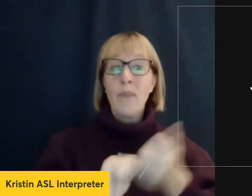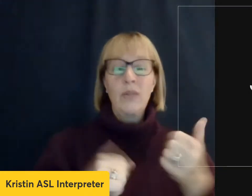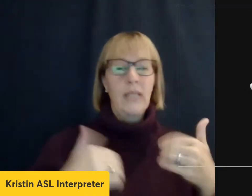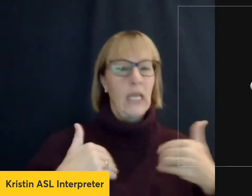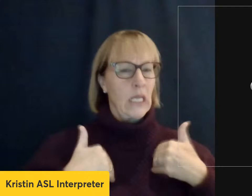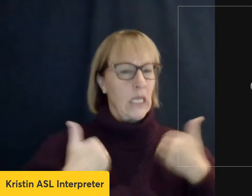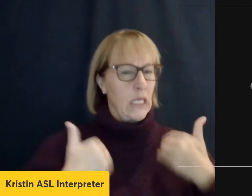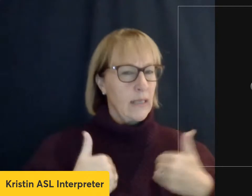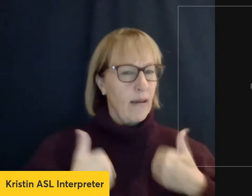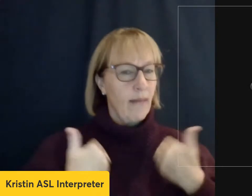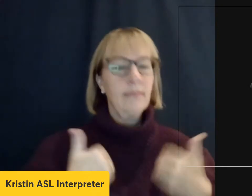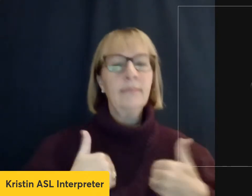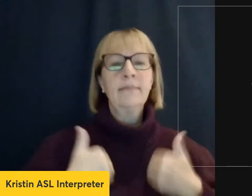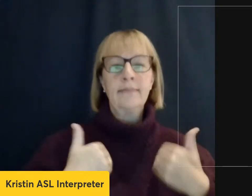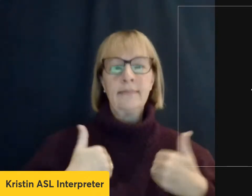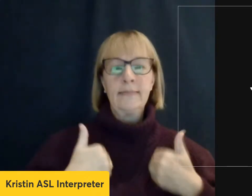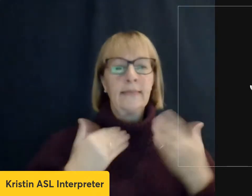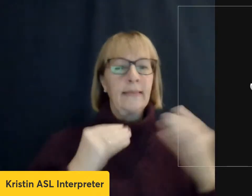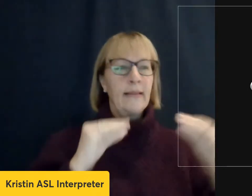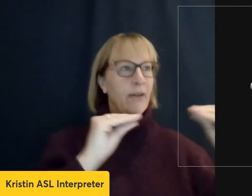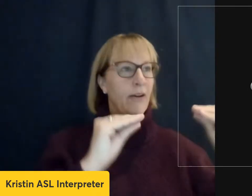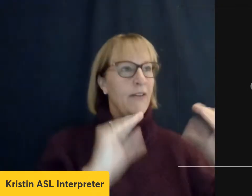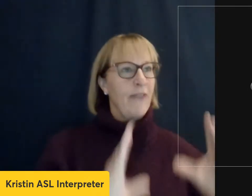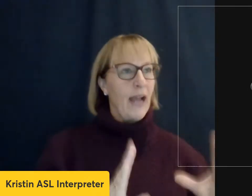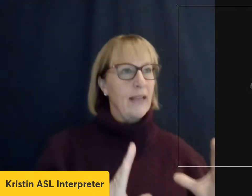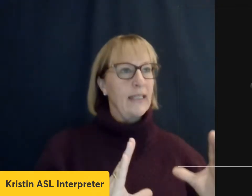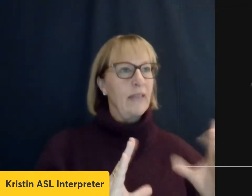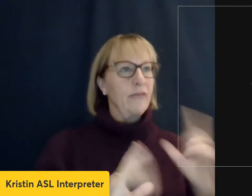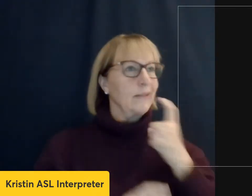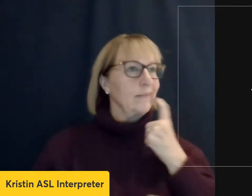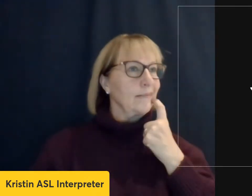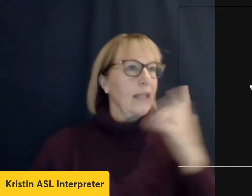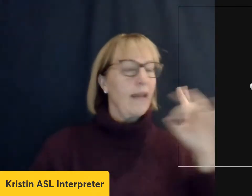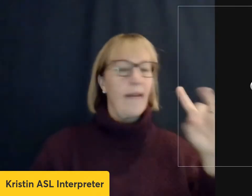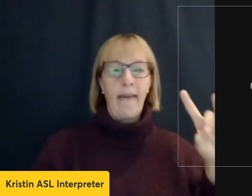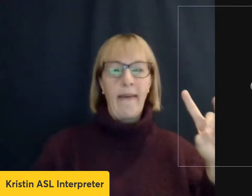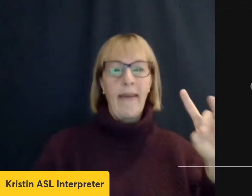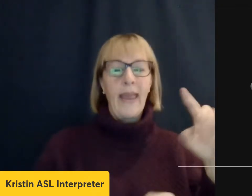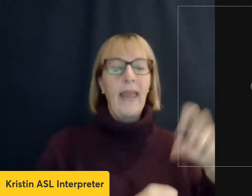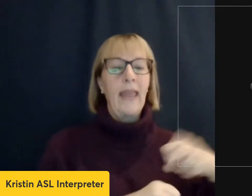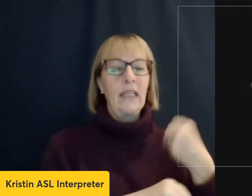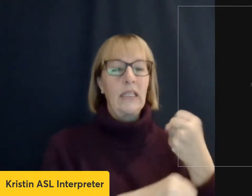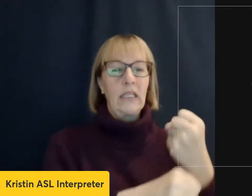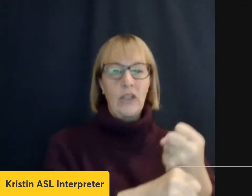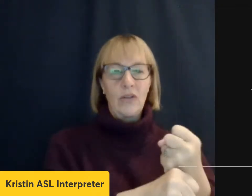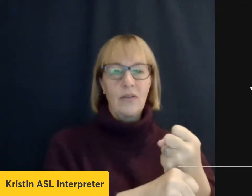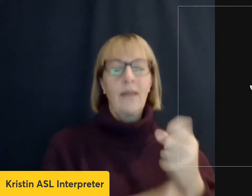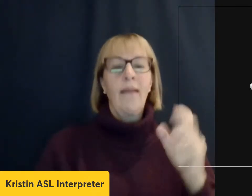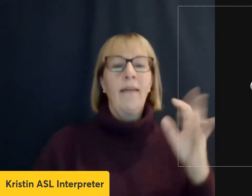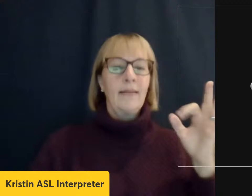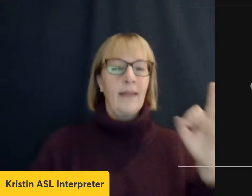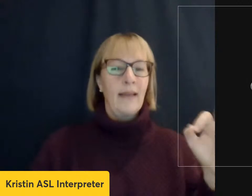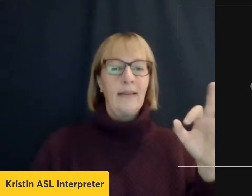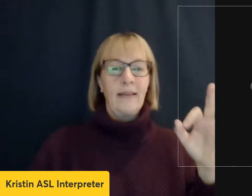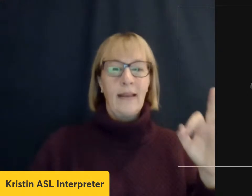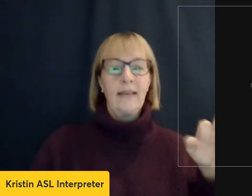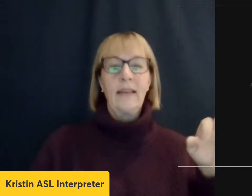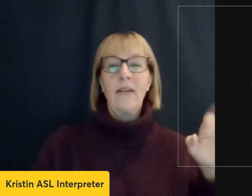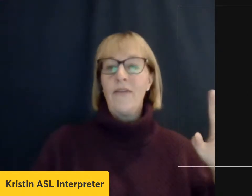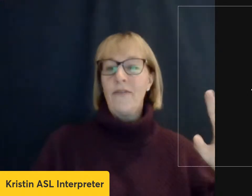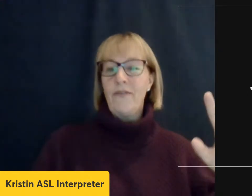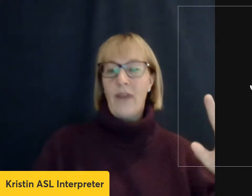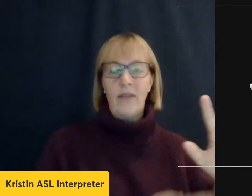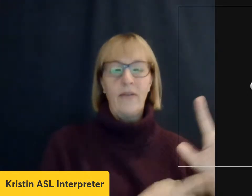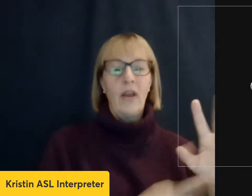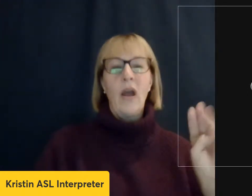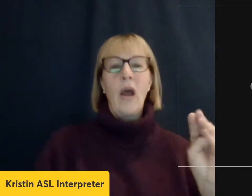driven in the US for about the last 8 years. In 1995, Michel Rolfe-Trouillot